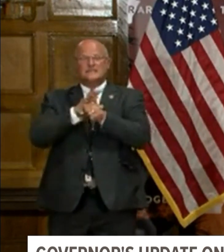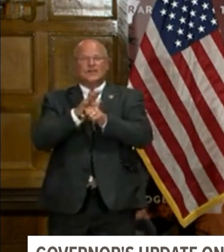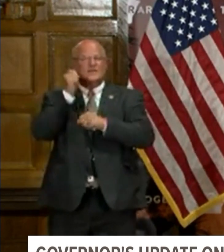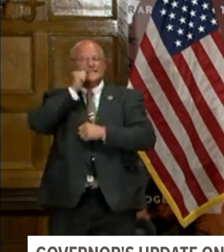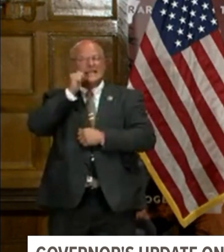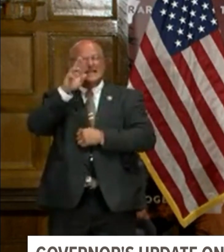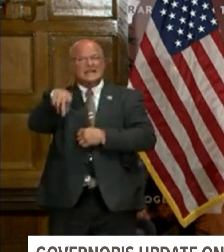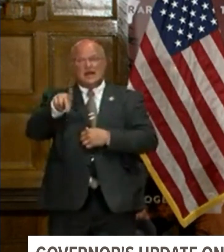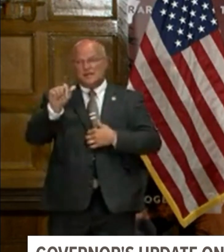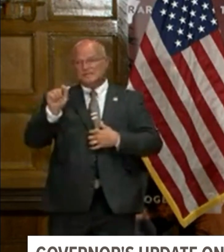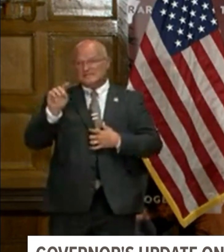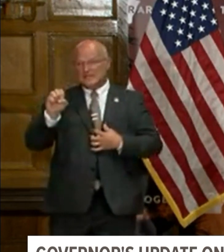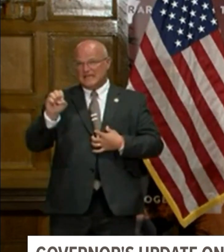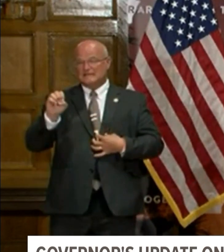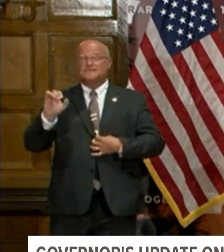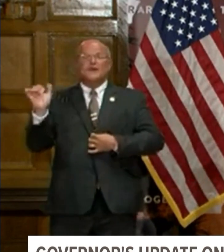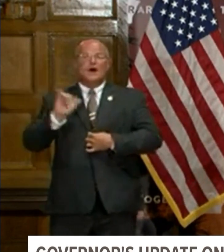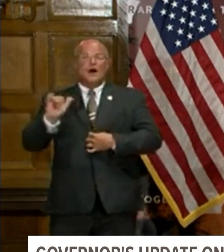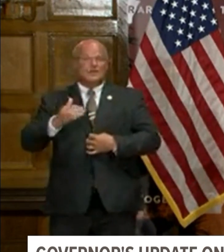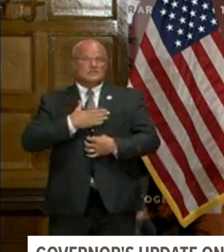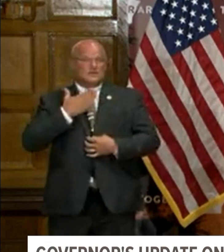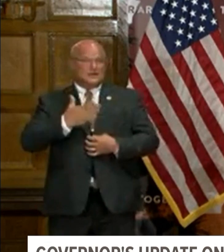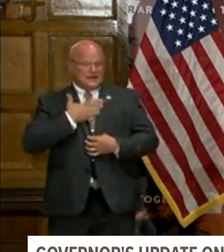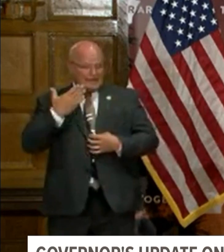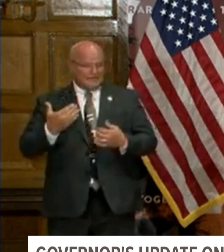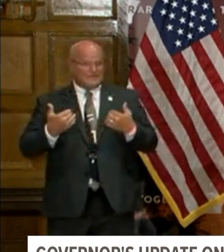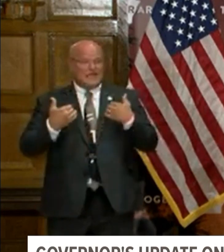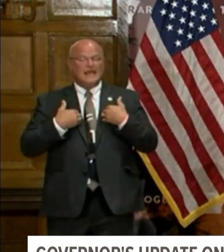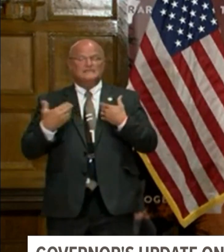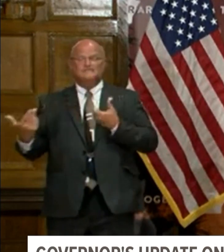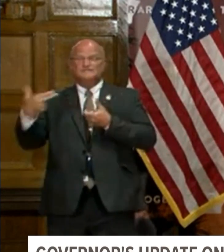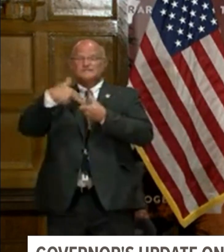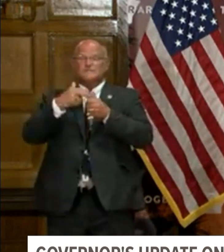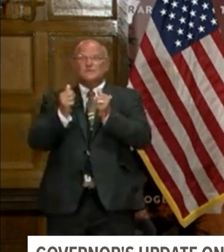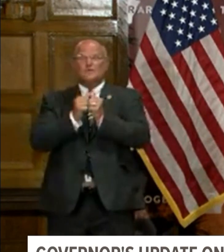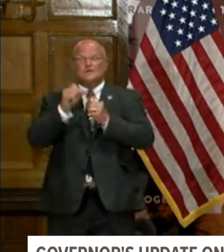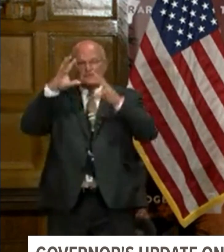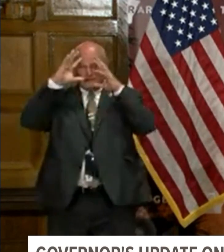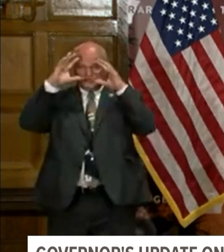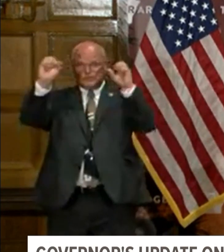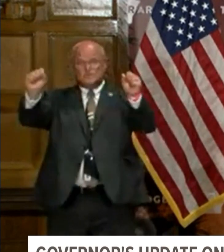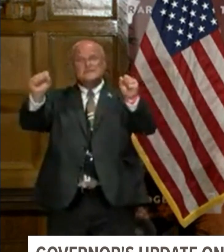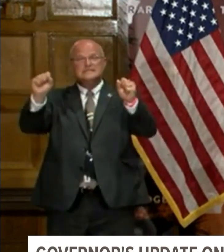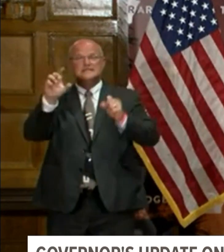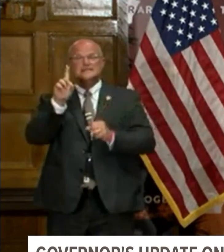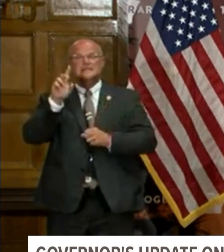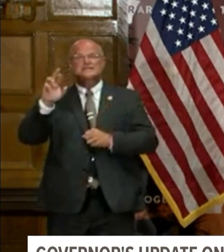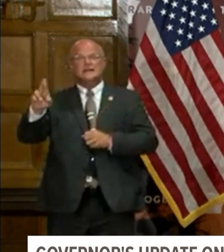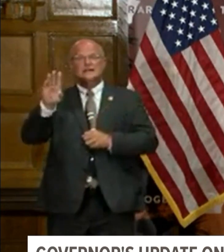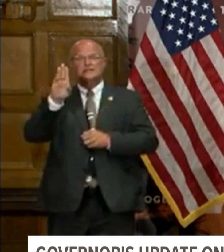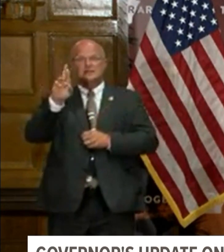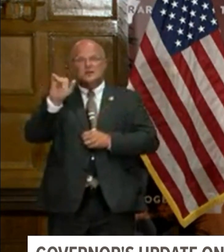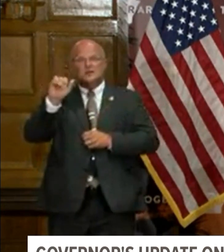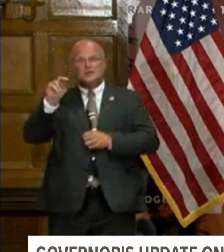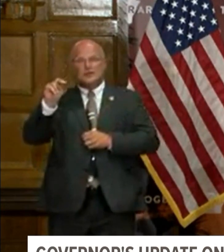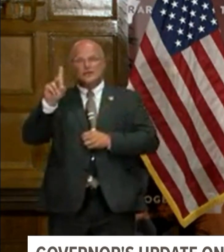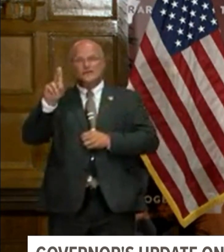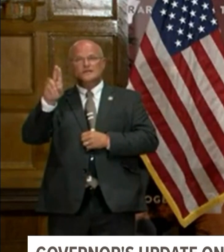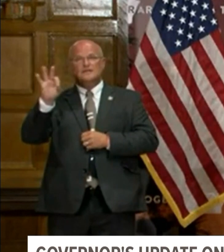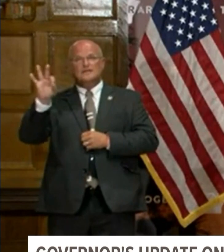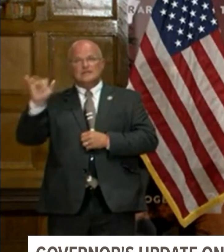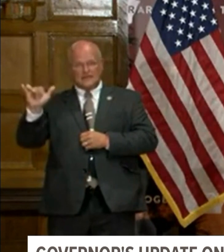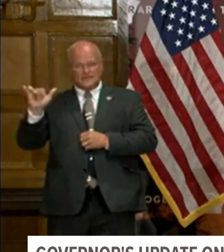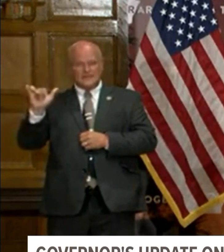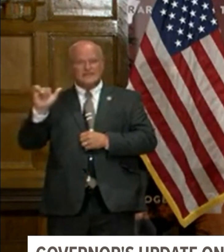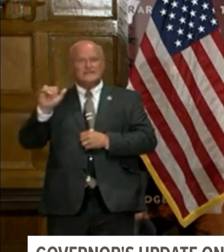daily update. And I'm also pleased to be joined today by Superintendent Dr. Brian Duffy of